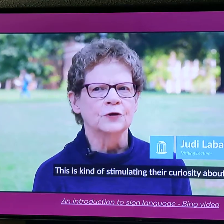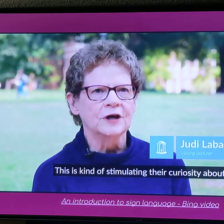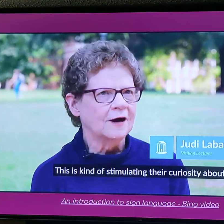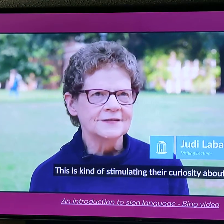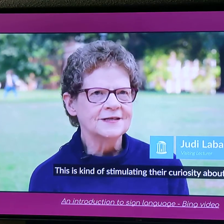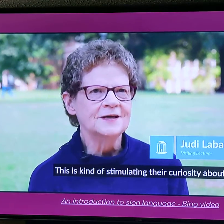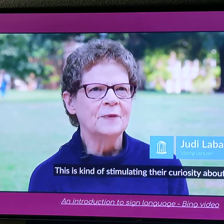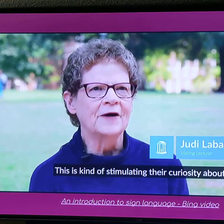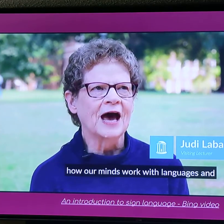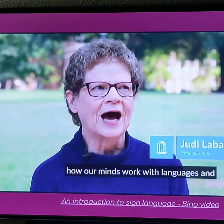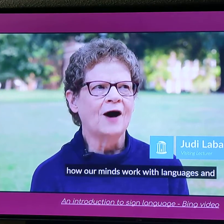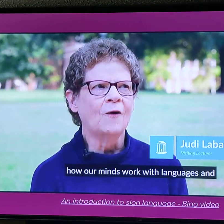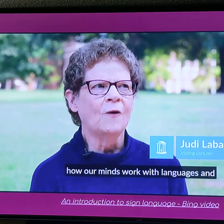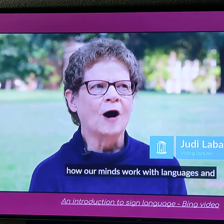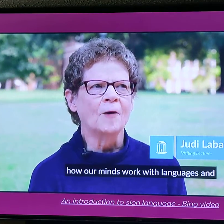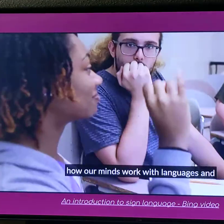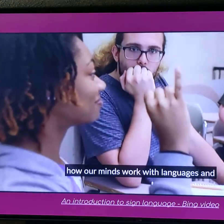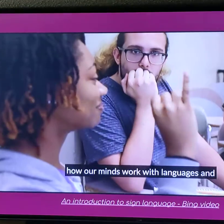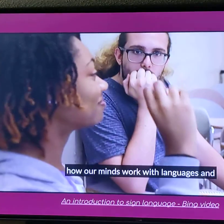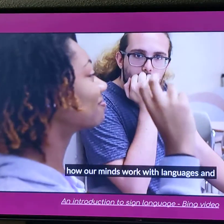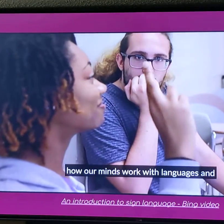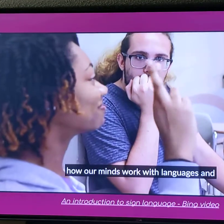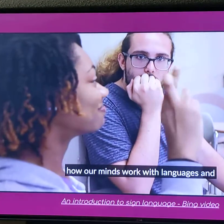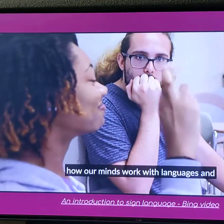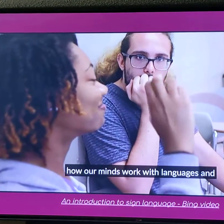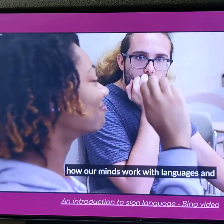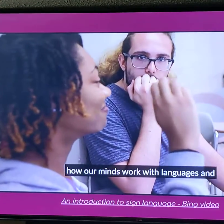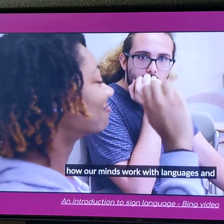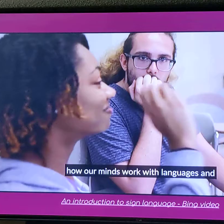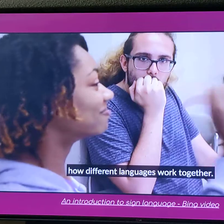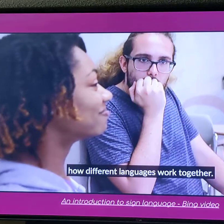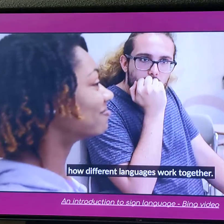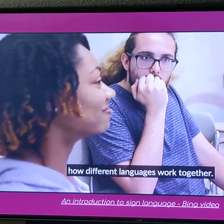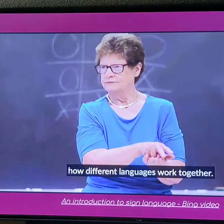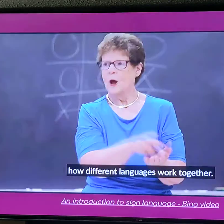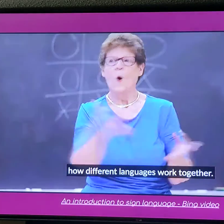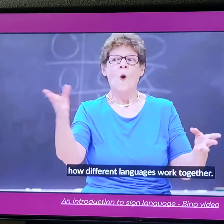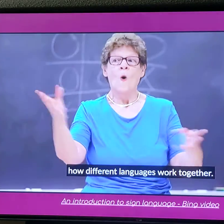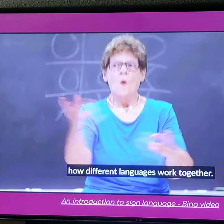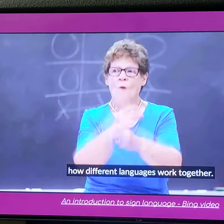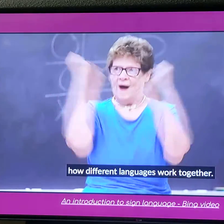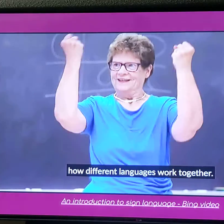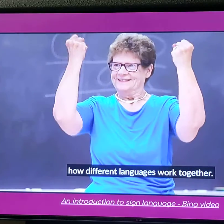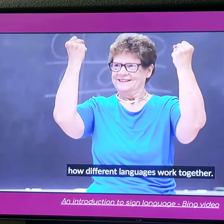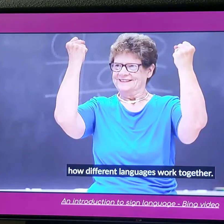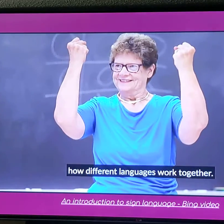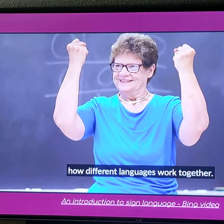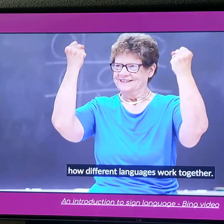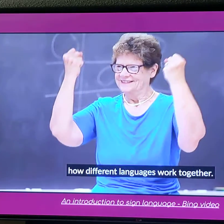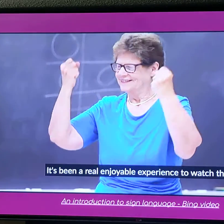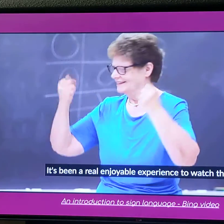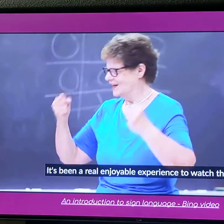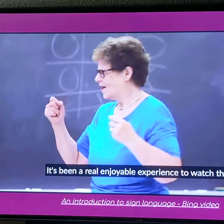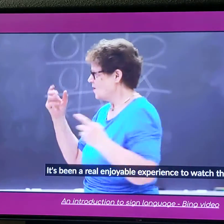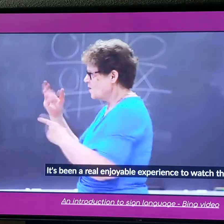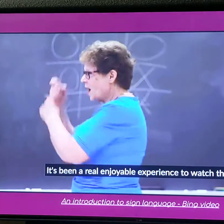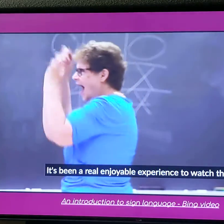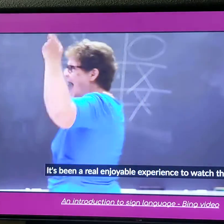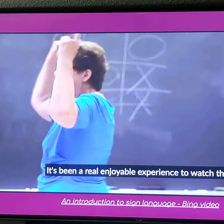curiosity about how our minds work with languages and how different languages work together. So it's been a real